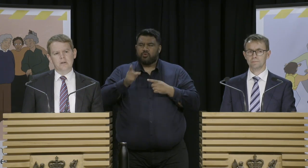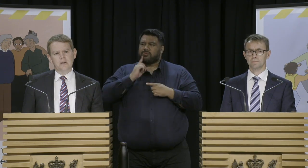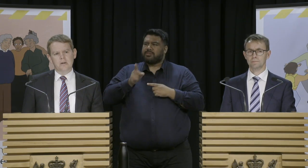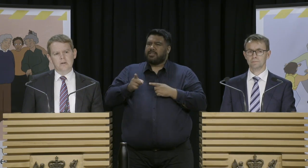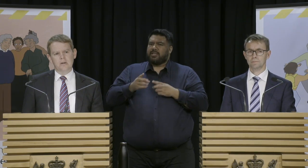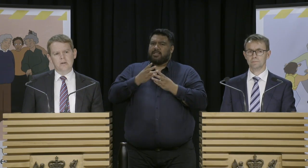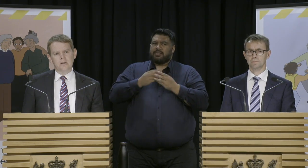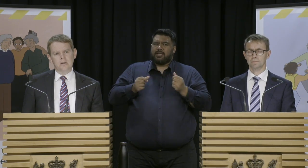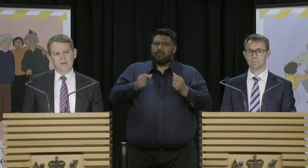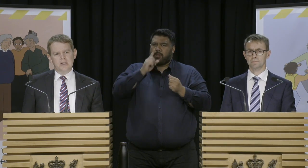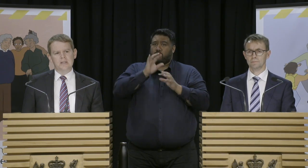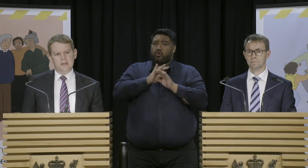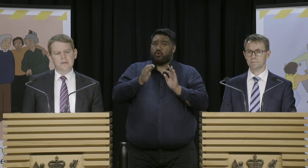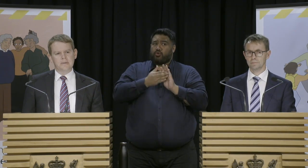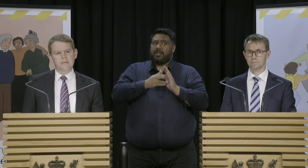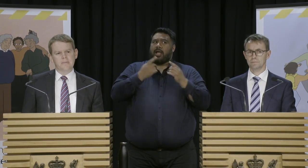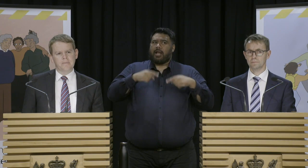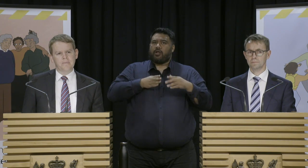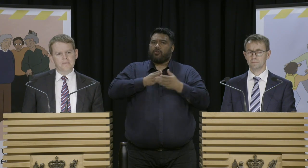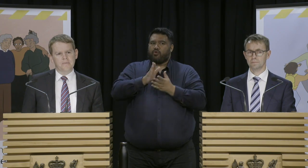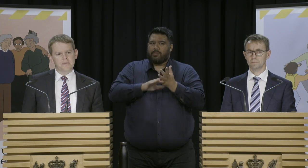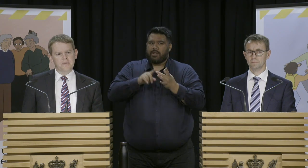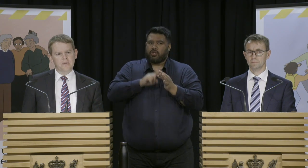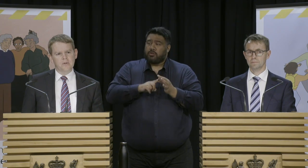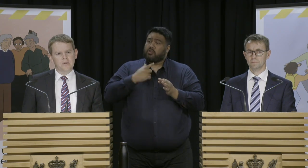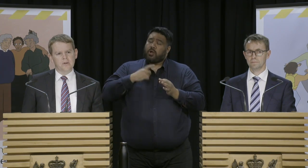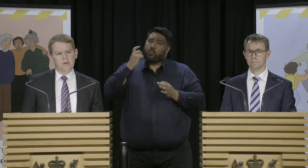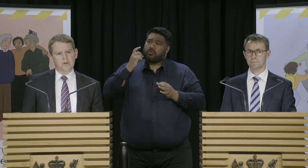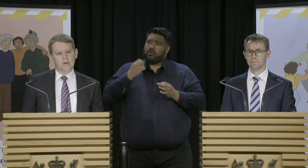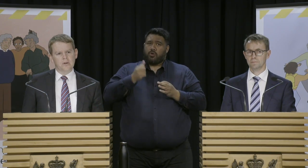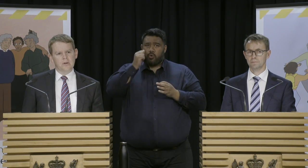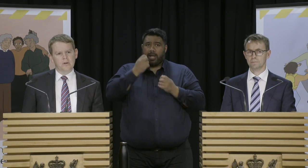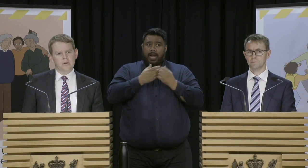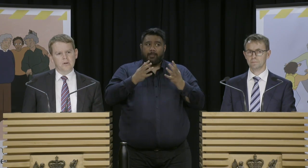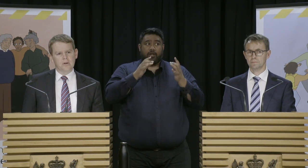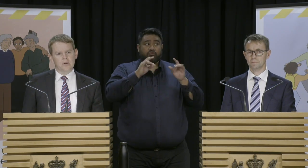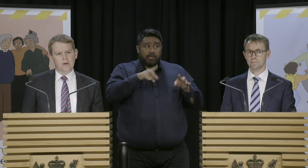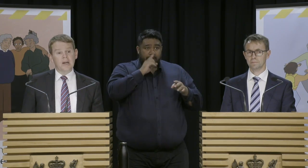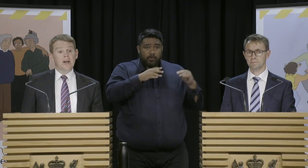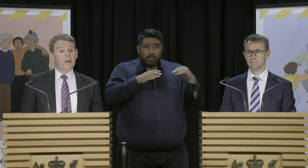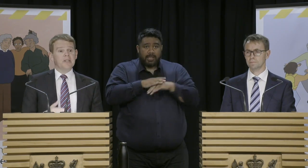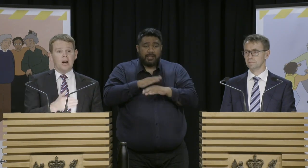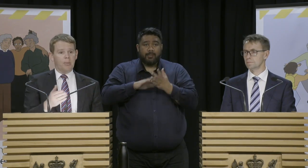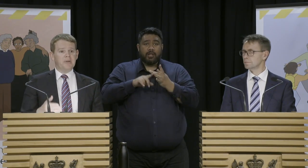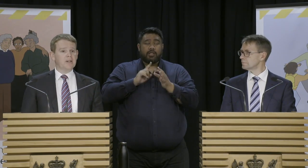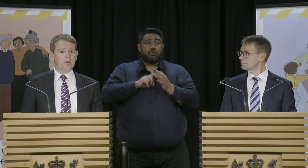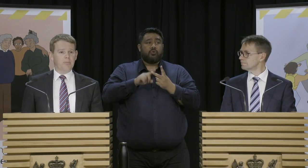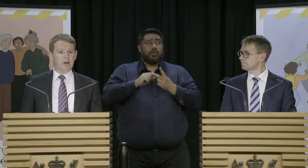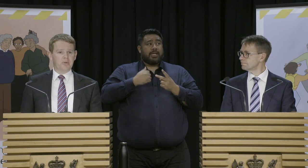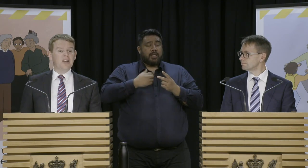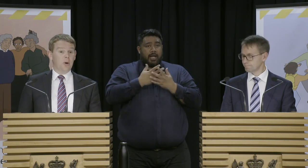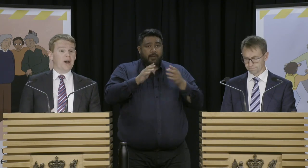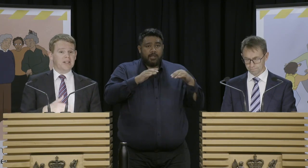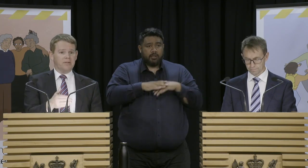MIQ to non-New Zealanders. Yes. So I'm wondering, what's the data? How many Australians have went through? How many Canadian to be let through. Yeah, I'm happy to give